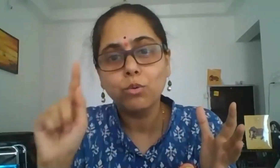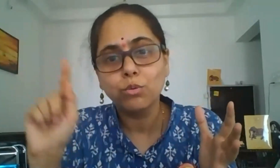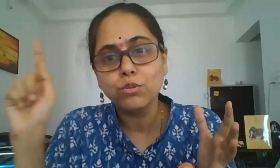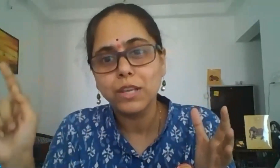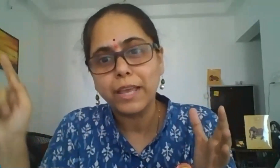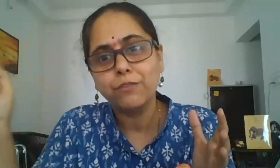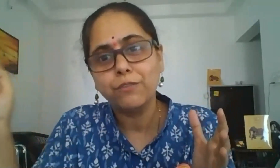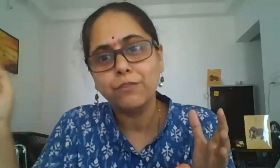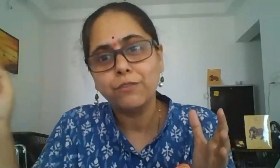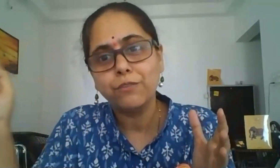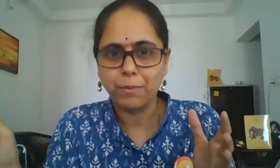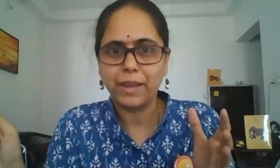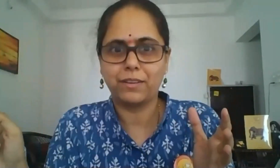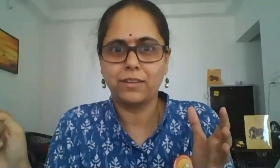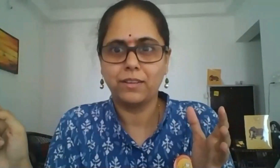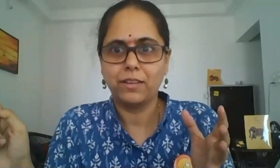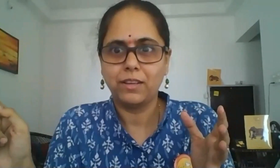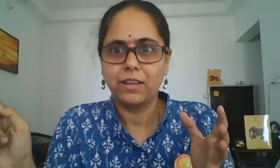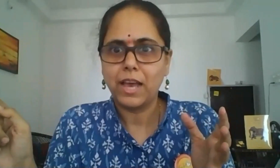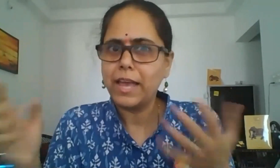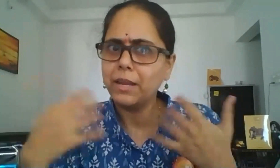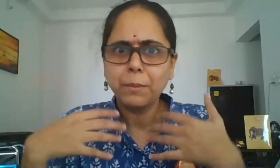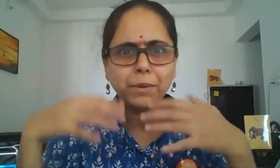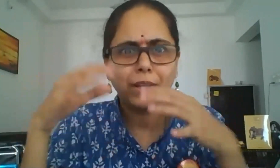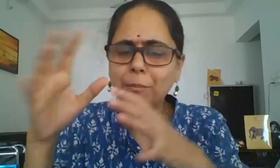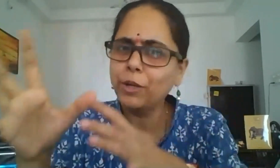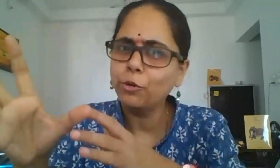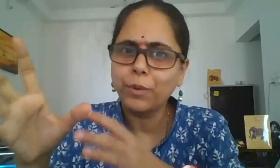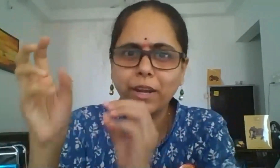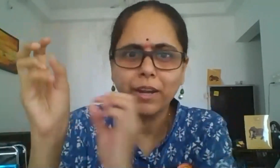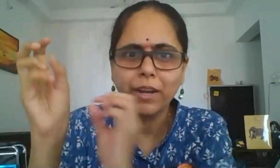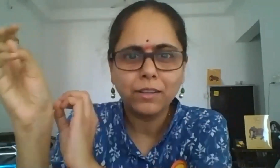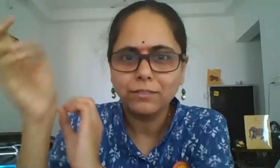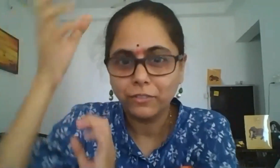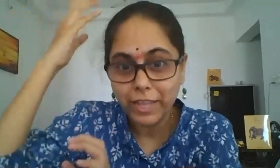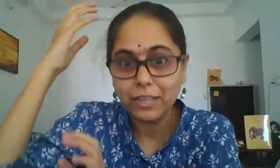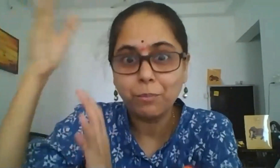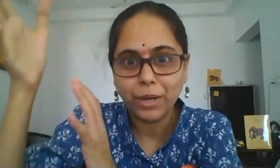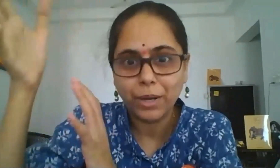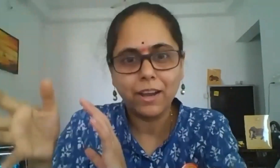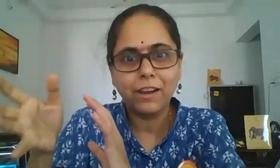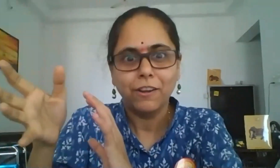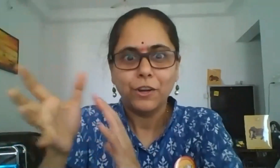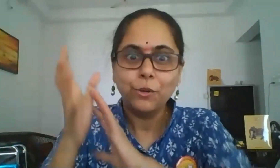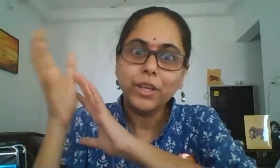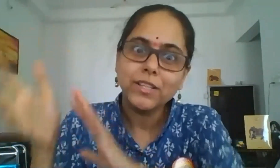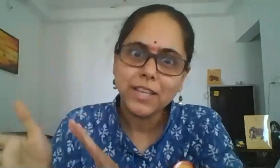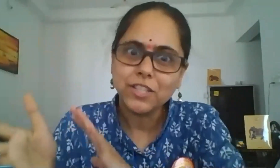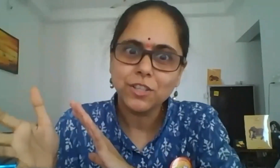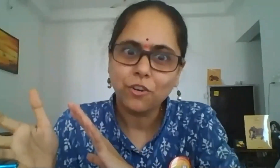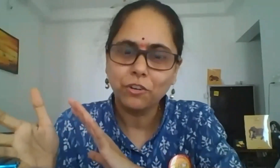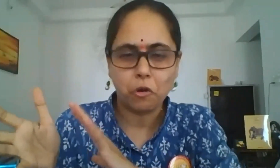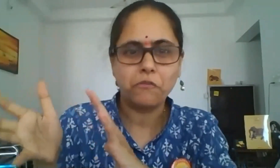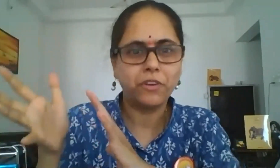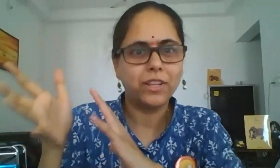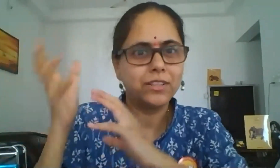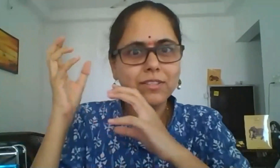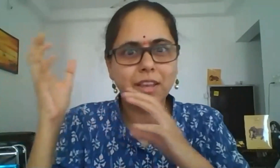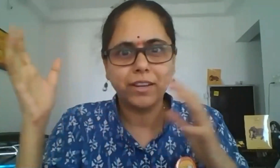whose life would impact. I remember coming to Prerna, doing a session on confidence and